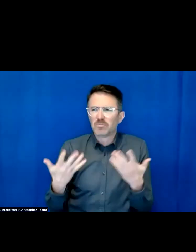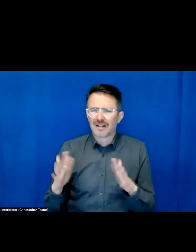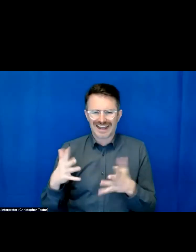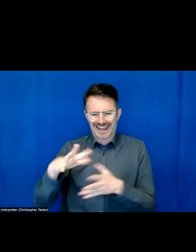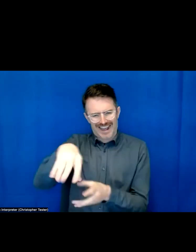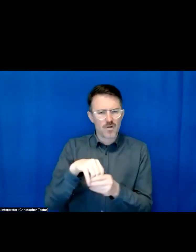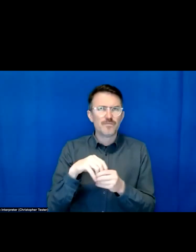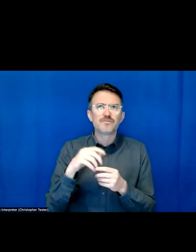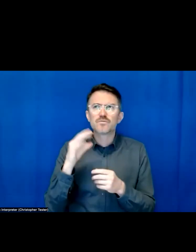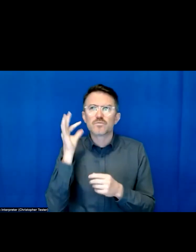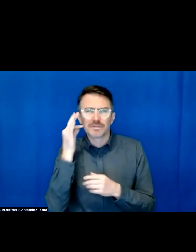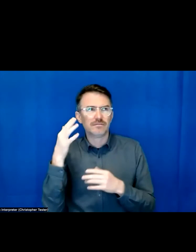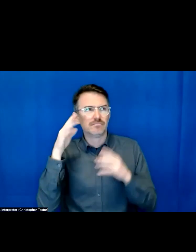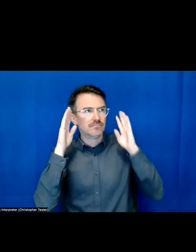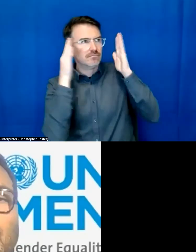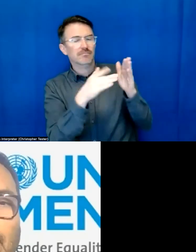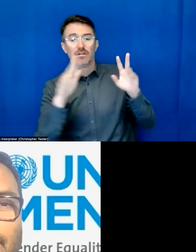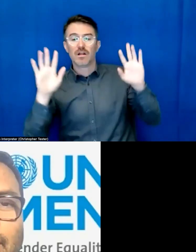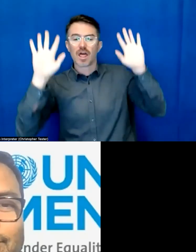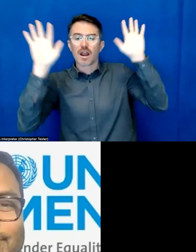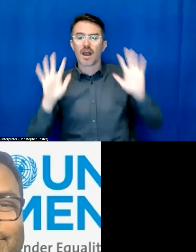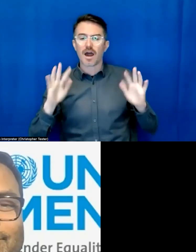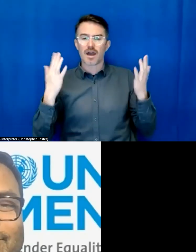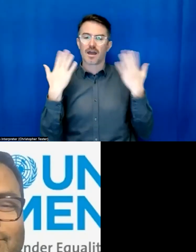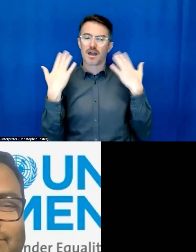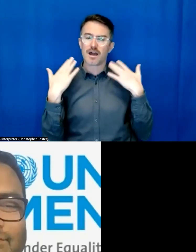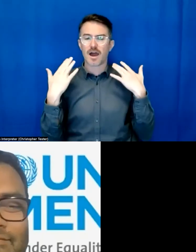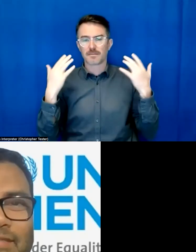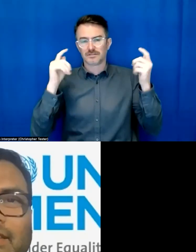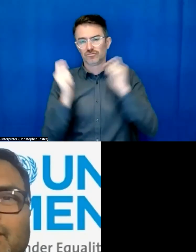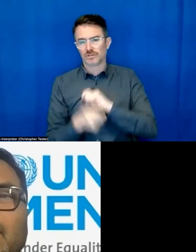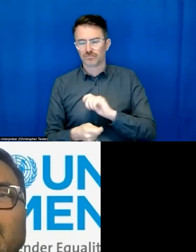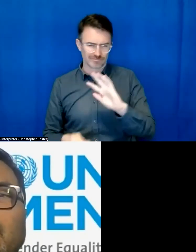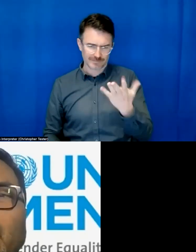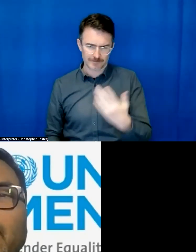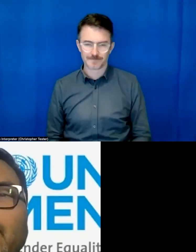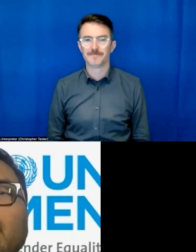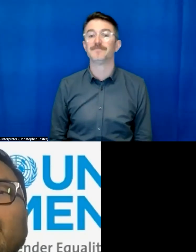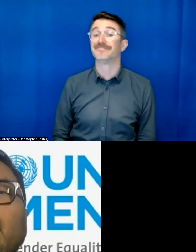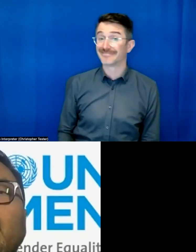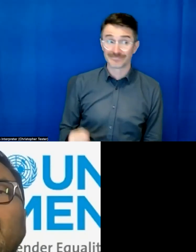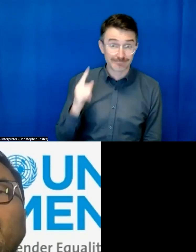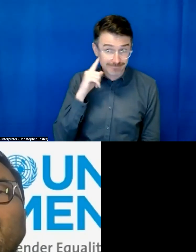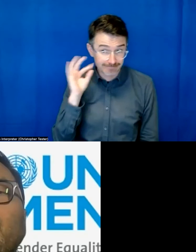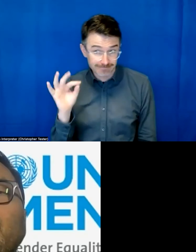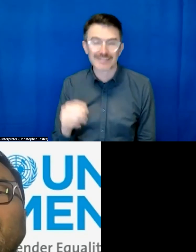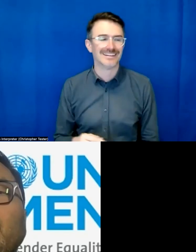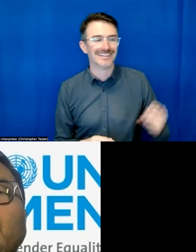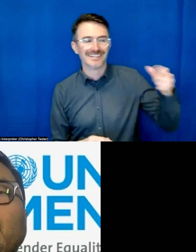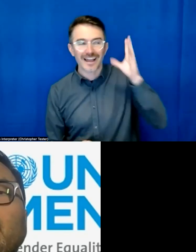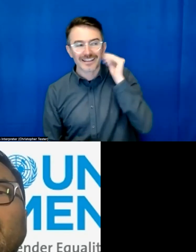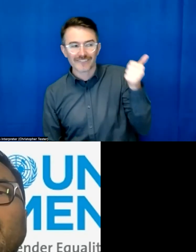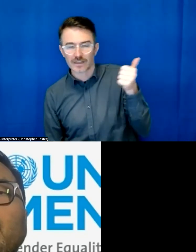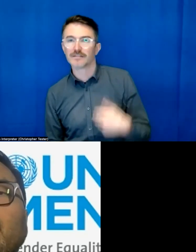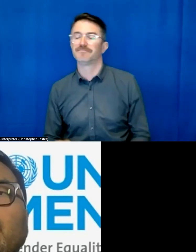Thank you. Can you hear me? Yes. Okay. Just a